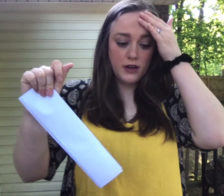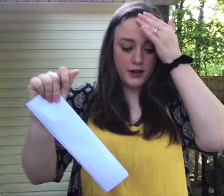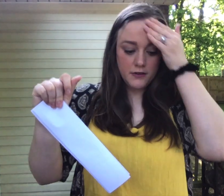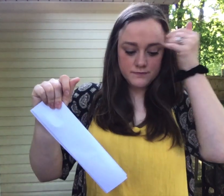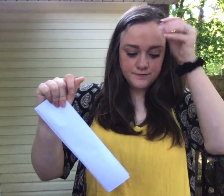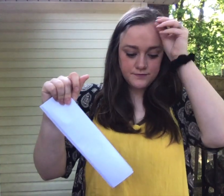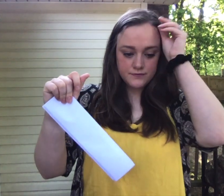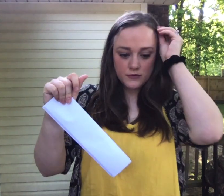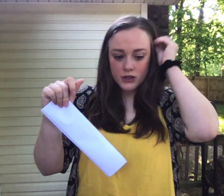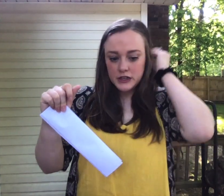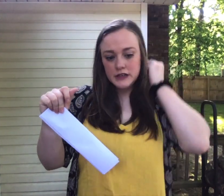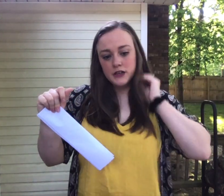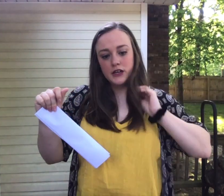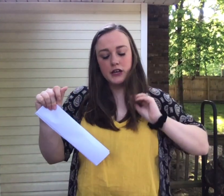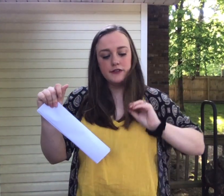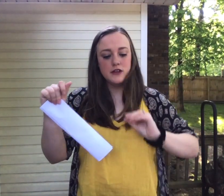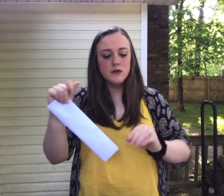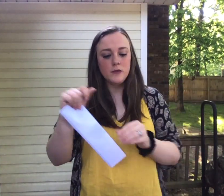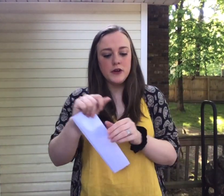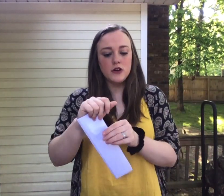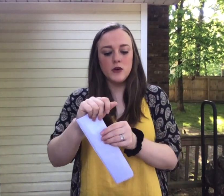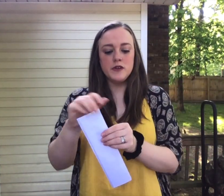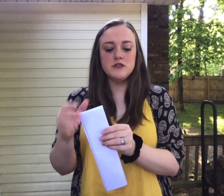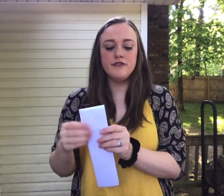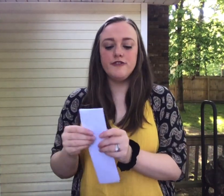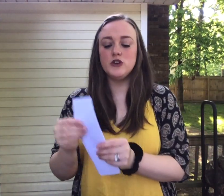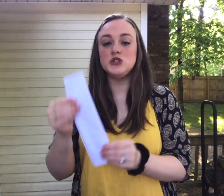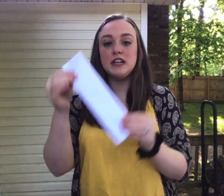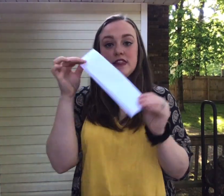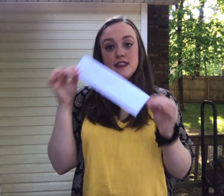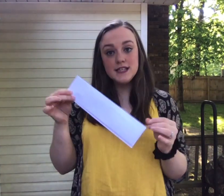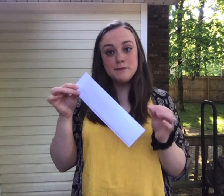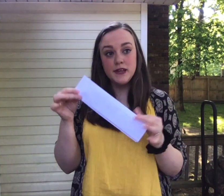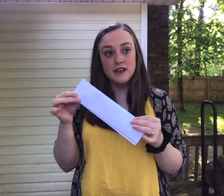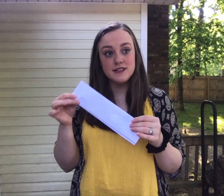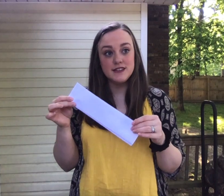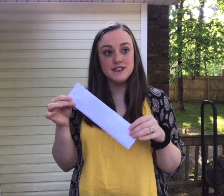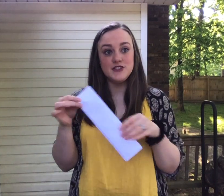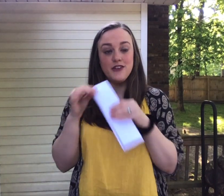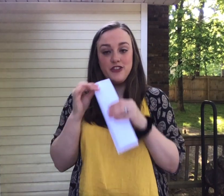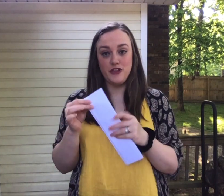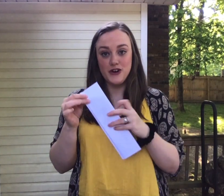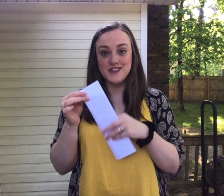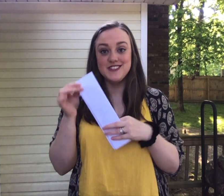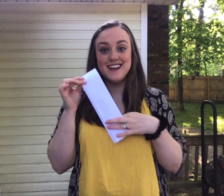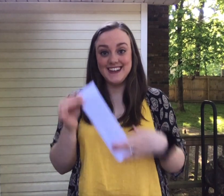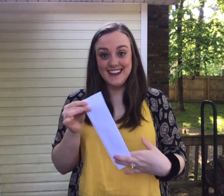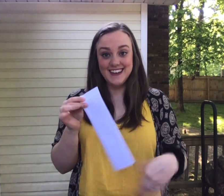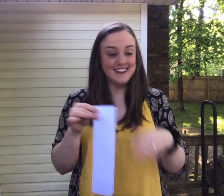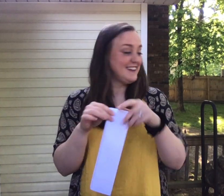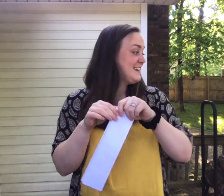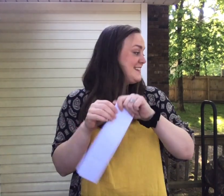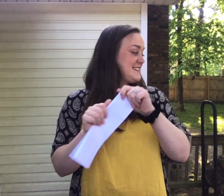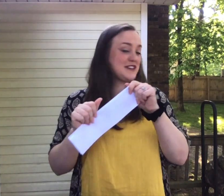Okay. And then we are going to fold this piece into thirds again. So,